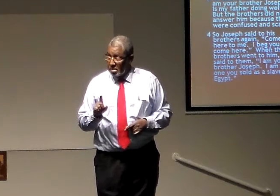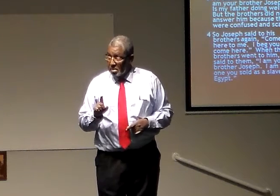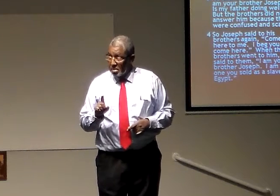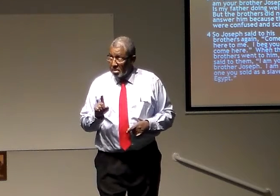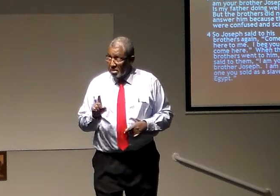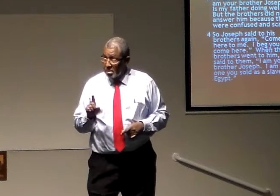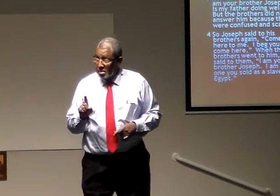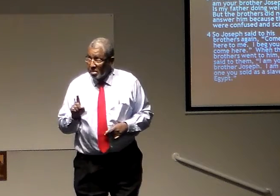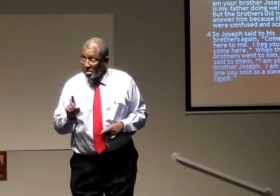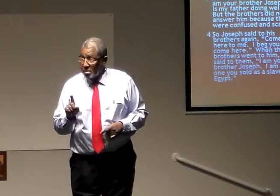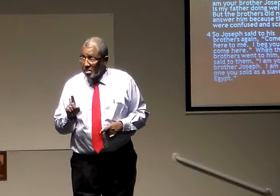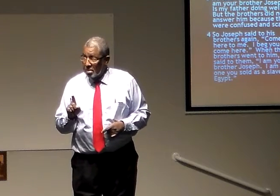What?